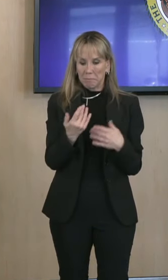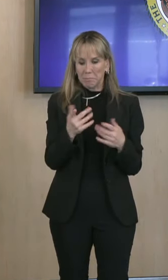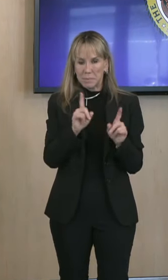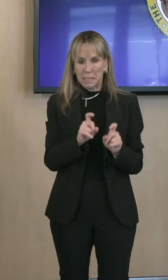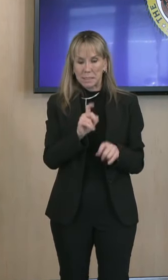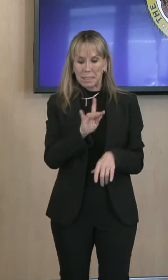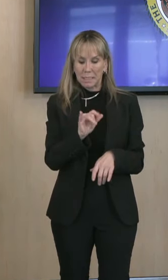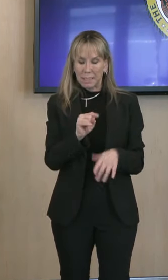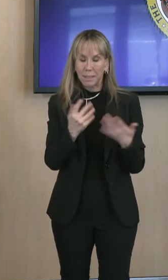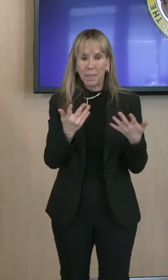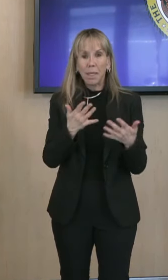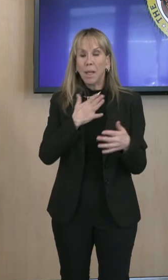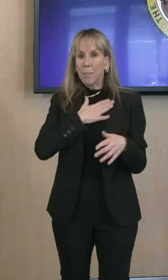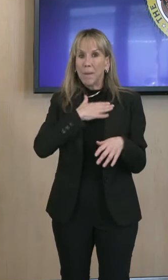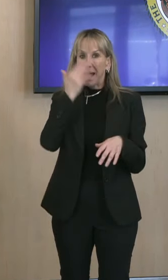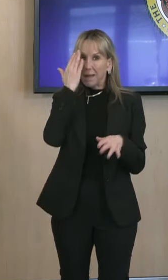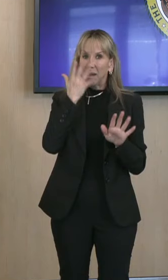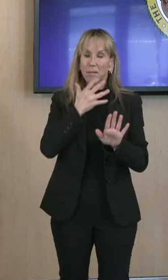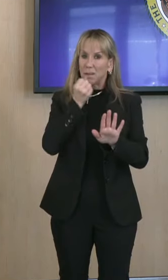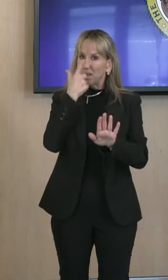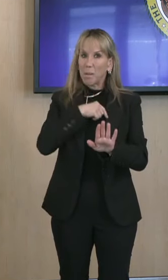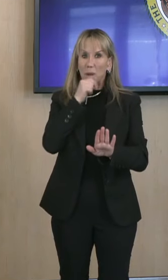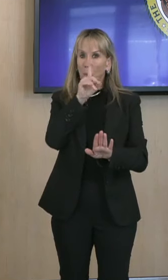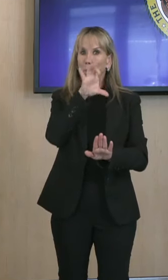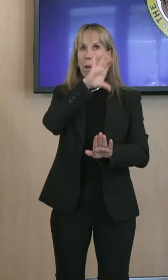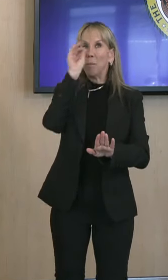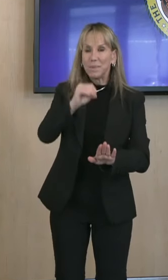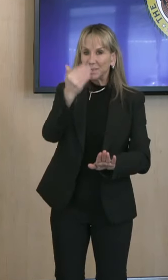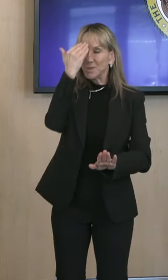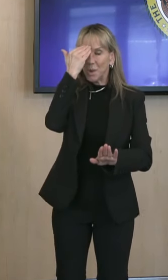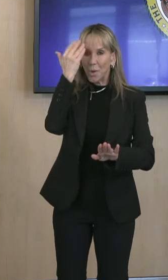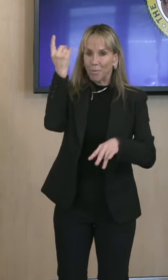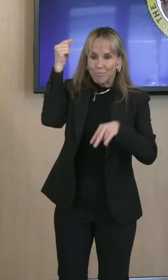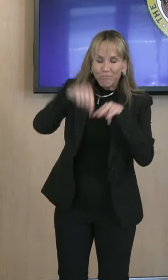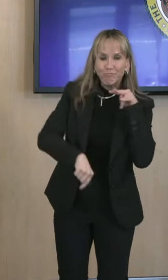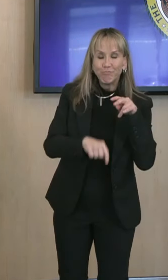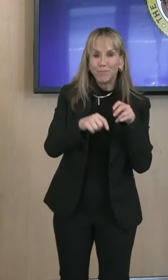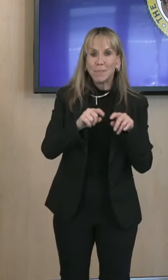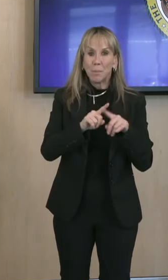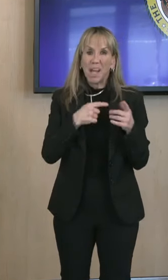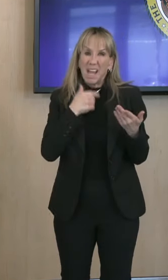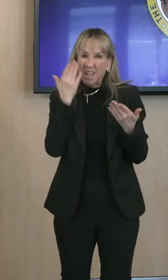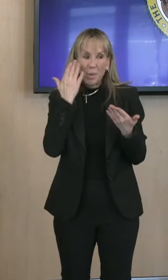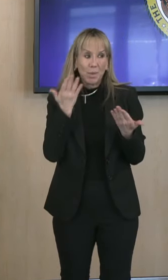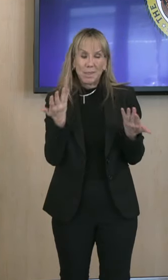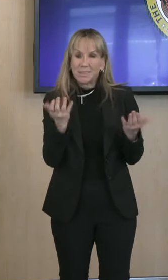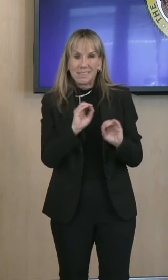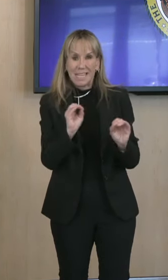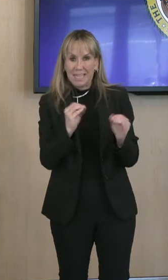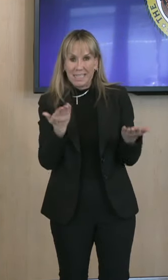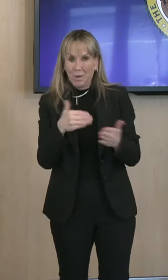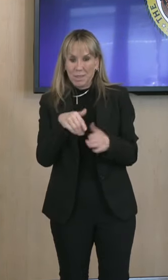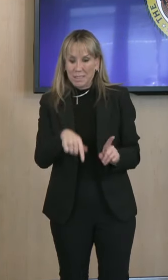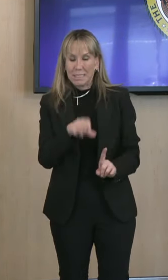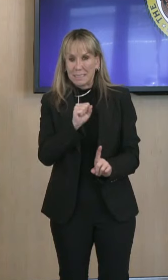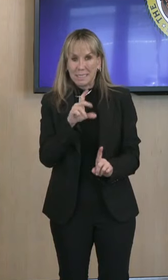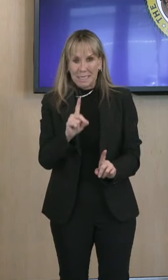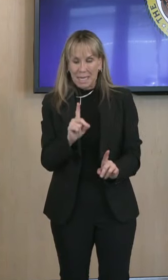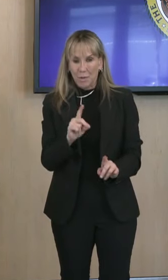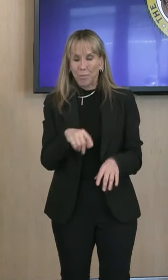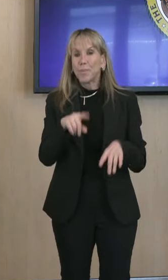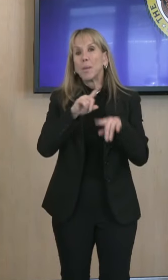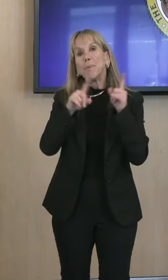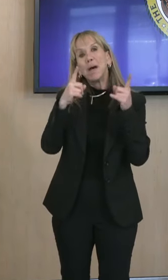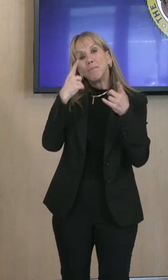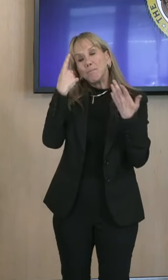knowledgeable about anything that's going on, we don't yet have any of those here in San Diego. But from a testing capacity,